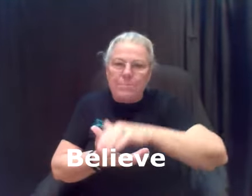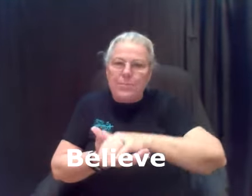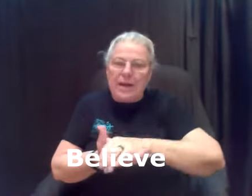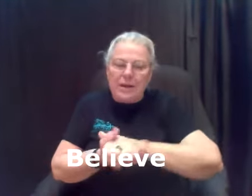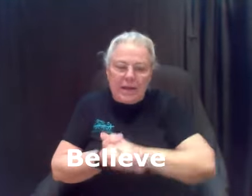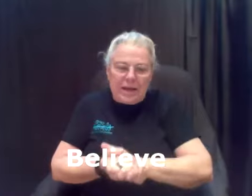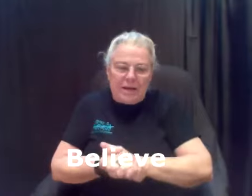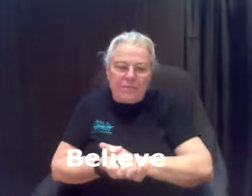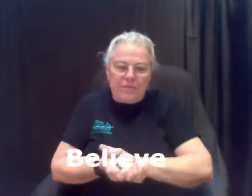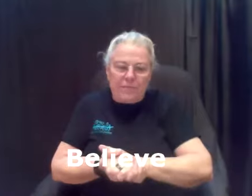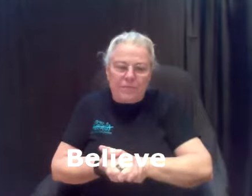Believe.